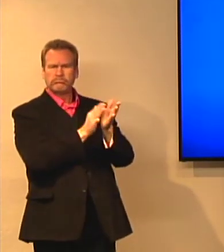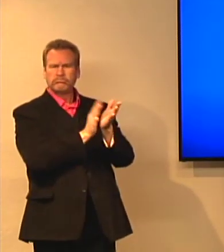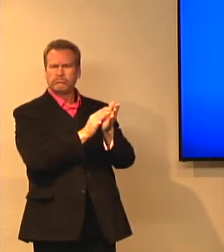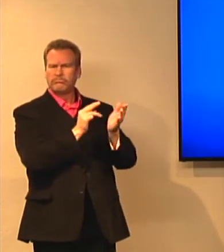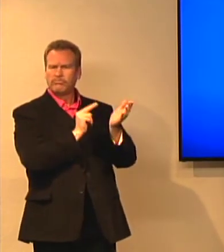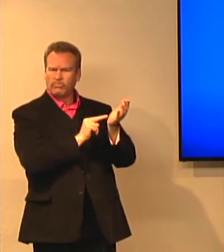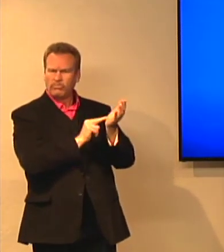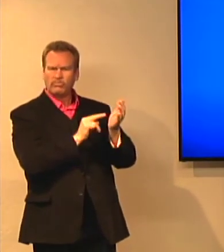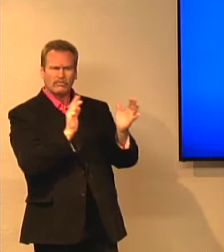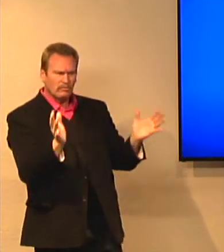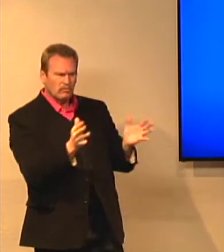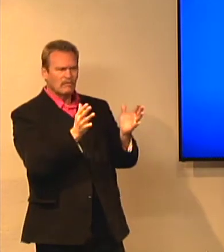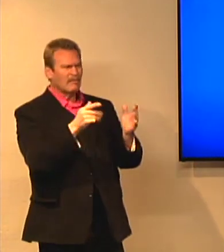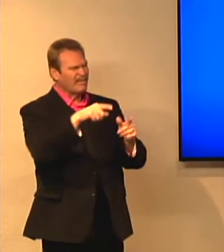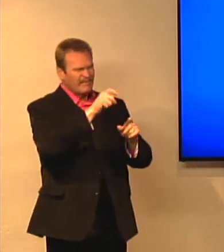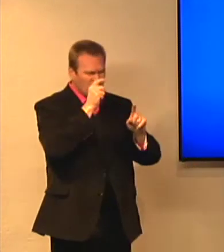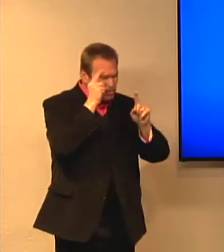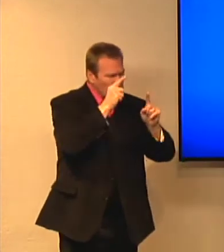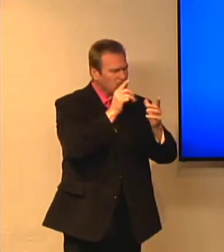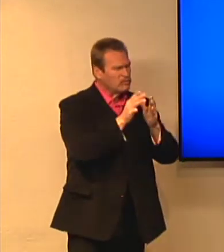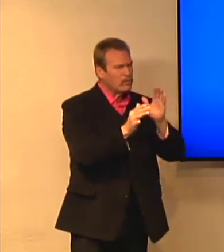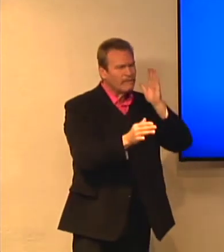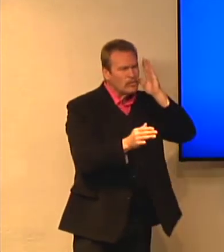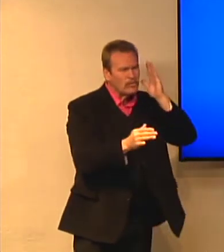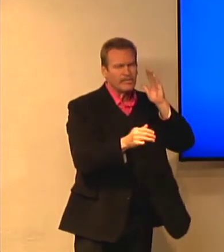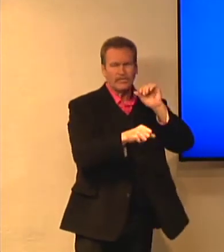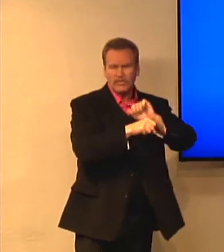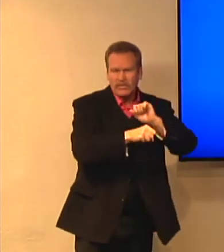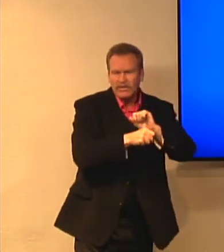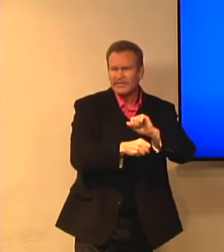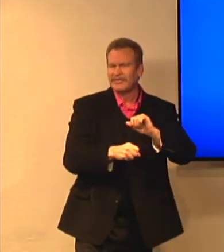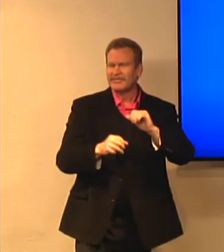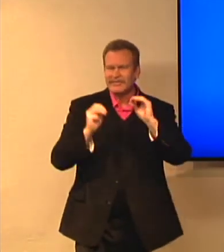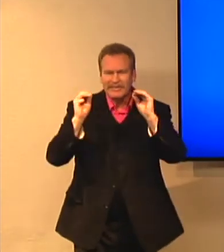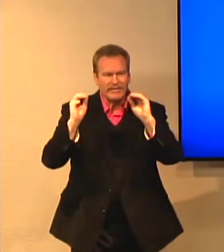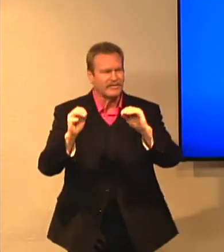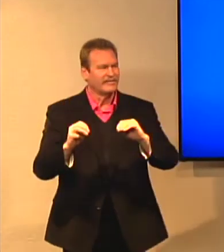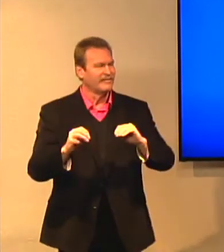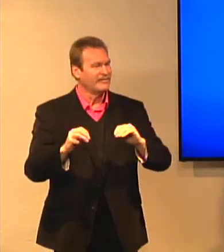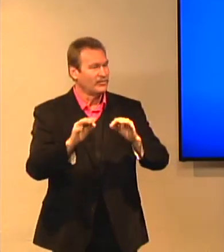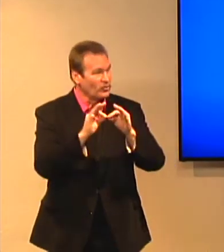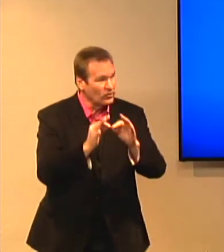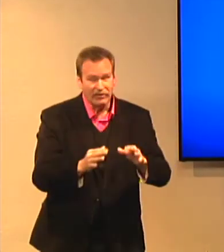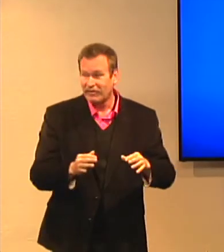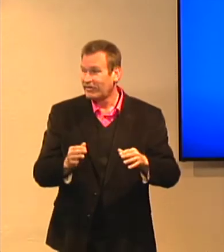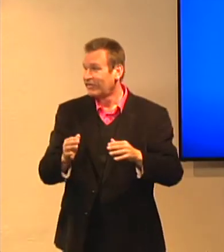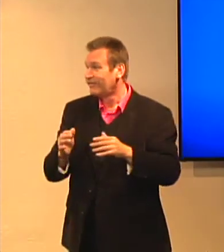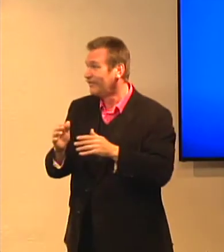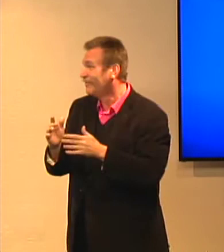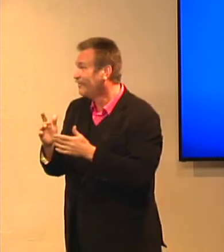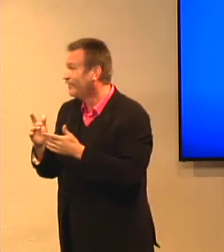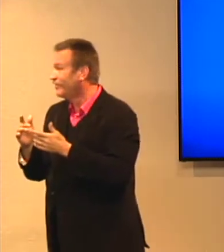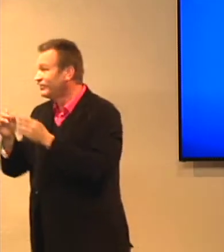I'm like, oh, that's great. Okay, I want them to become a nurse. I want, you know, them to have future work teaching or interpreting, whatever, you